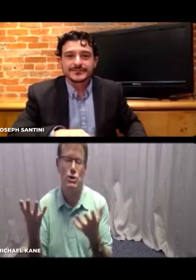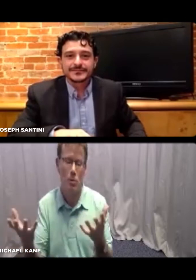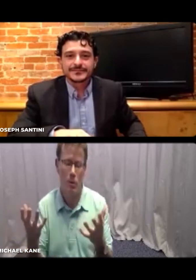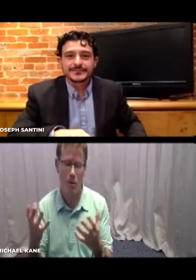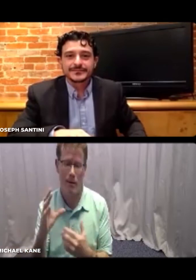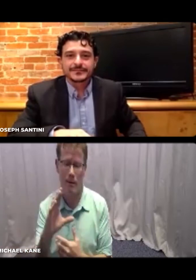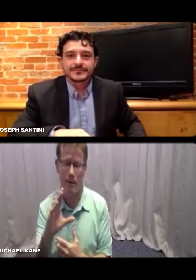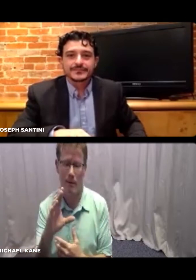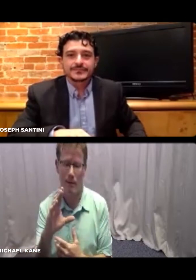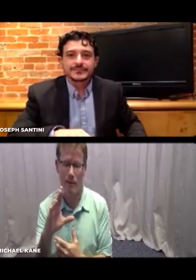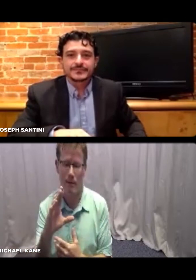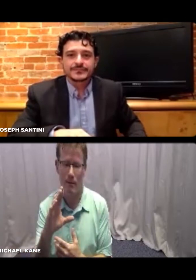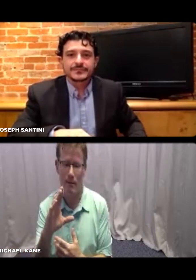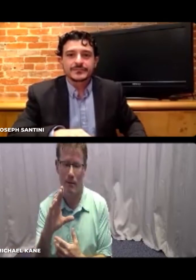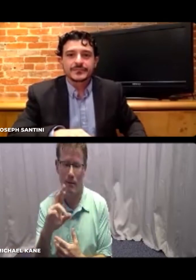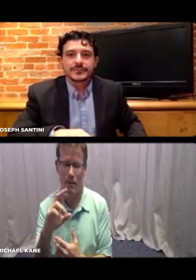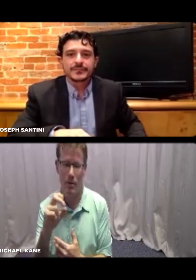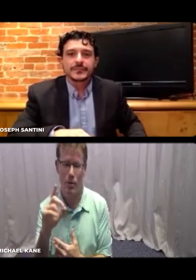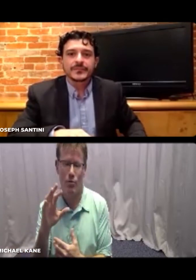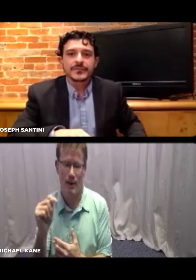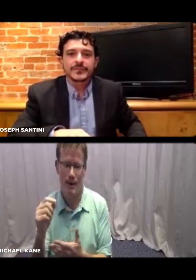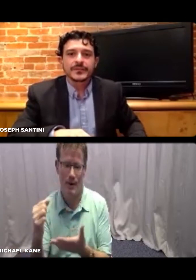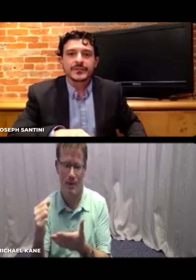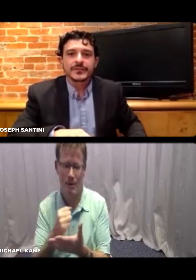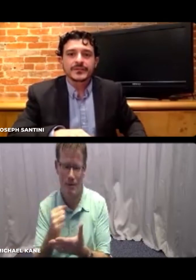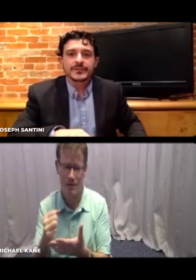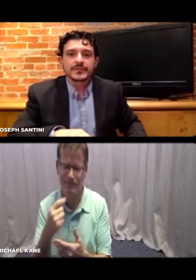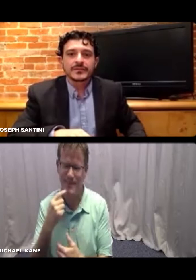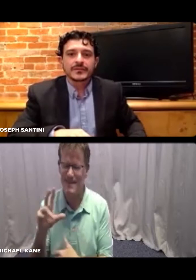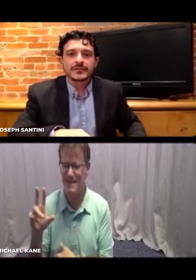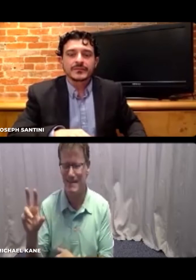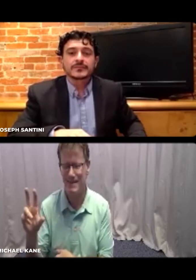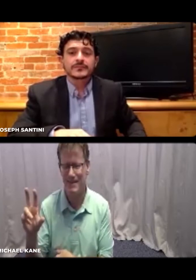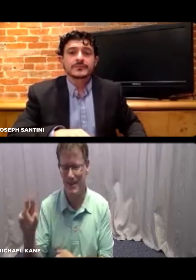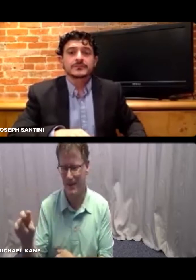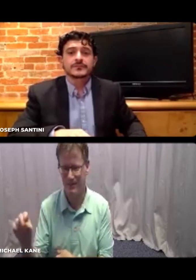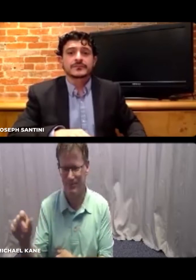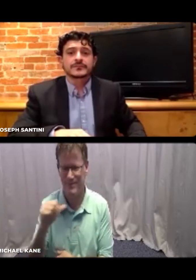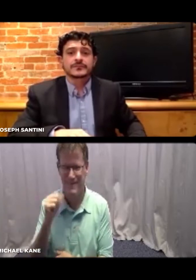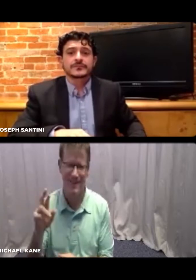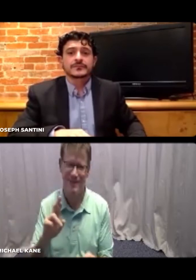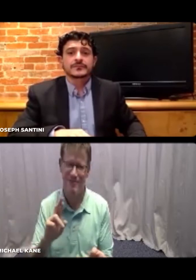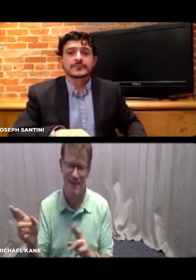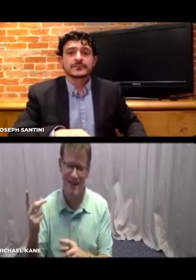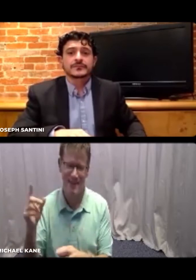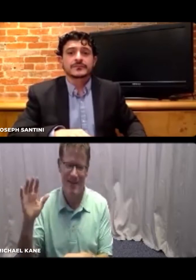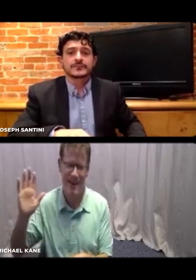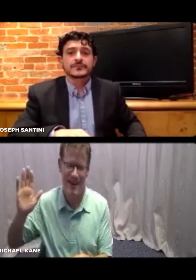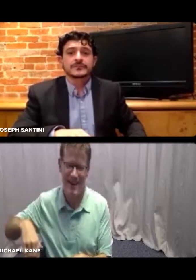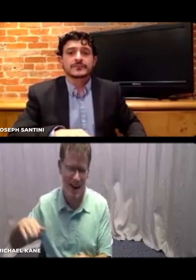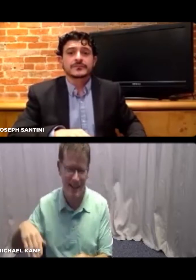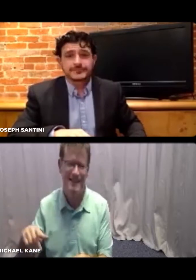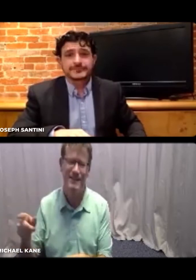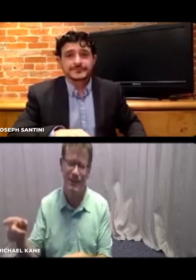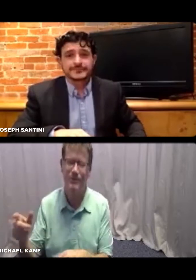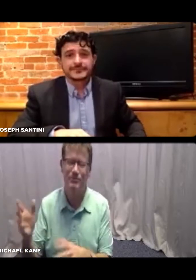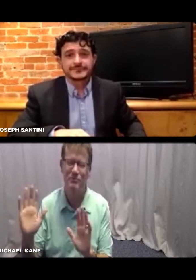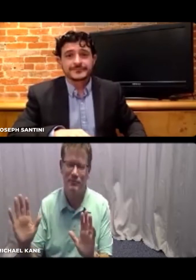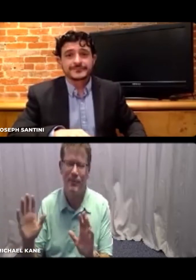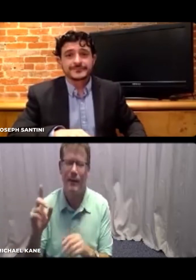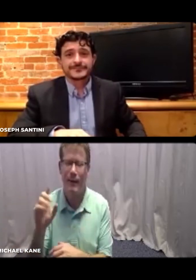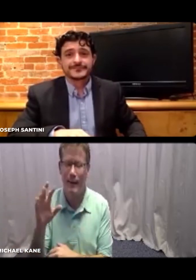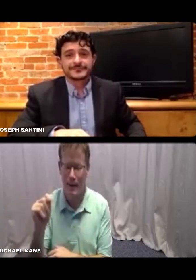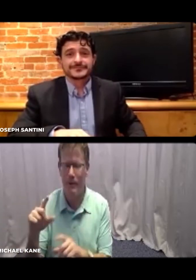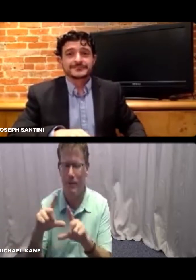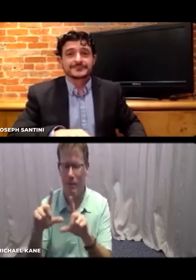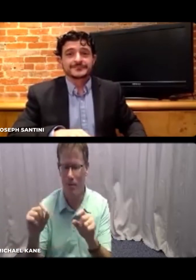she wanted a credit card, and I had to say no right away. I said, "You're not ready." So I said, "Hold off on